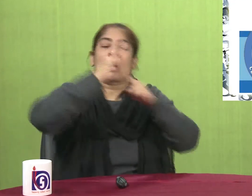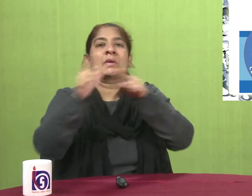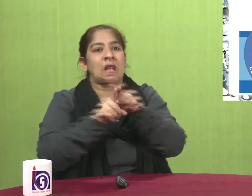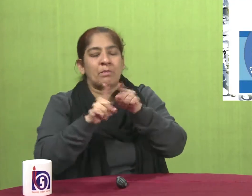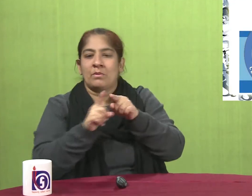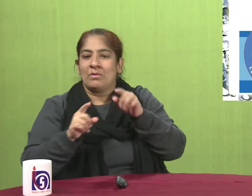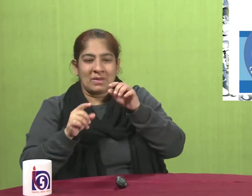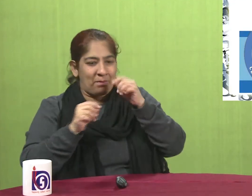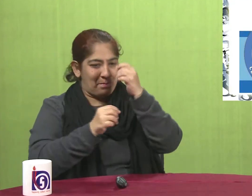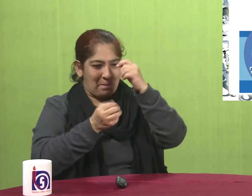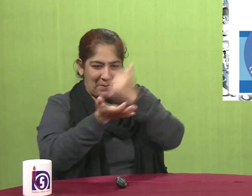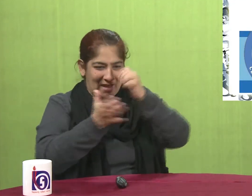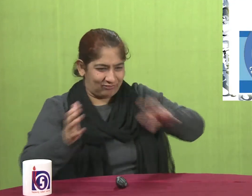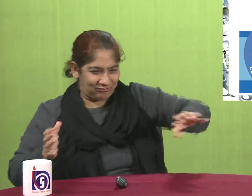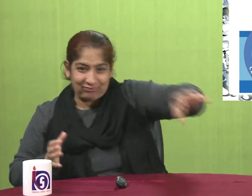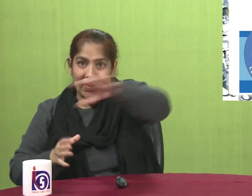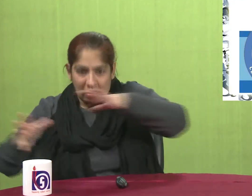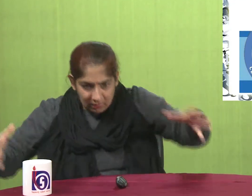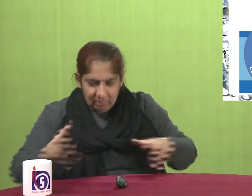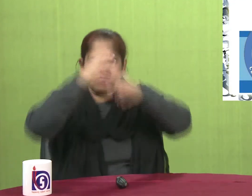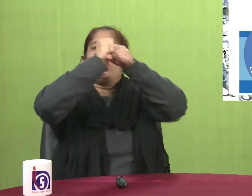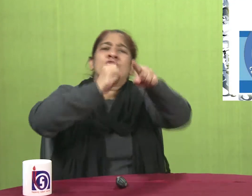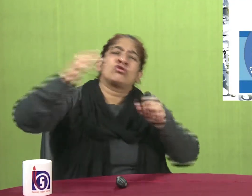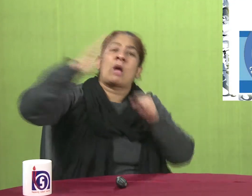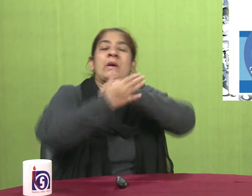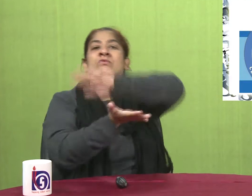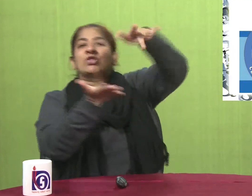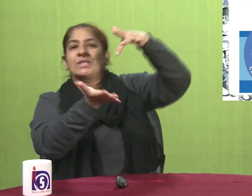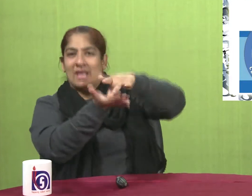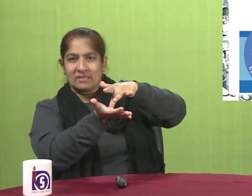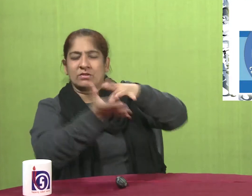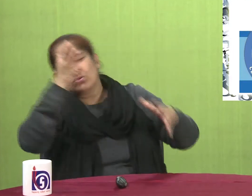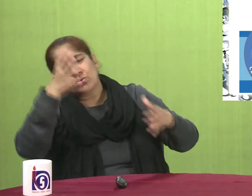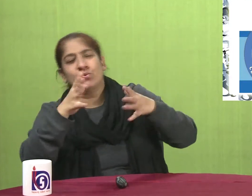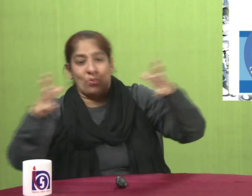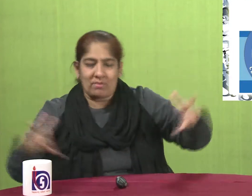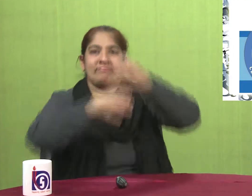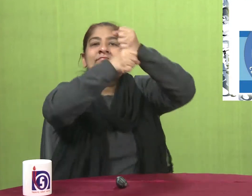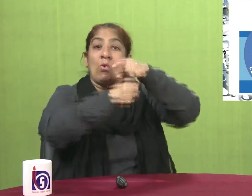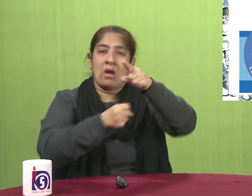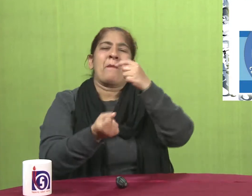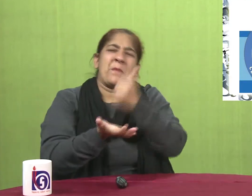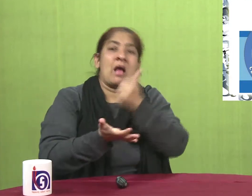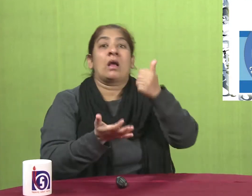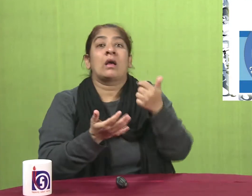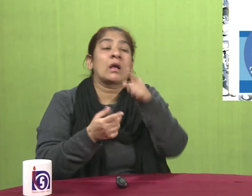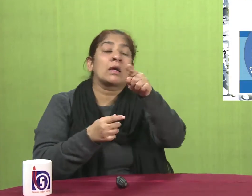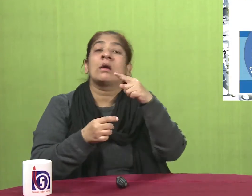specialized bank comes the central bank. The central bank is the top priority bank of the